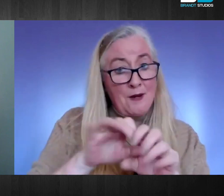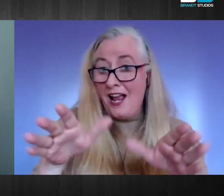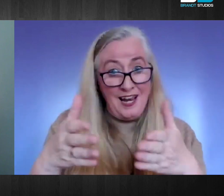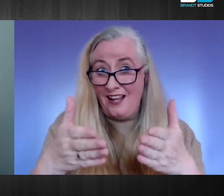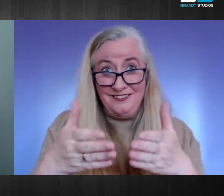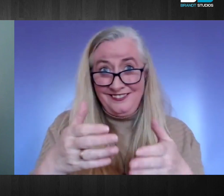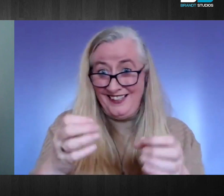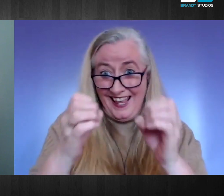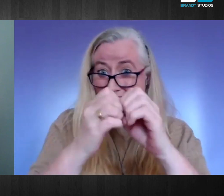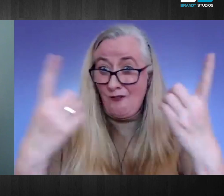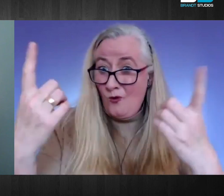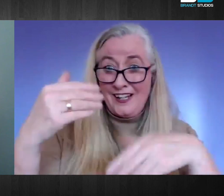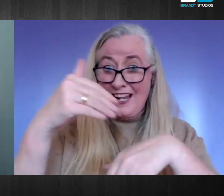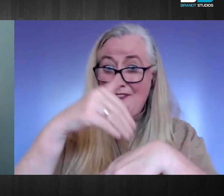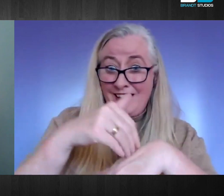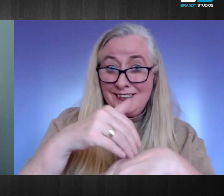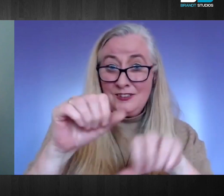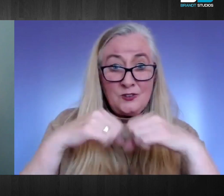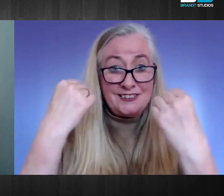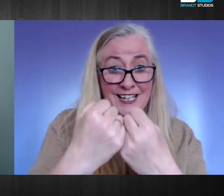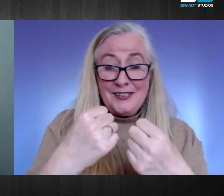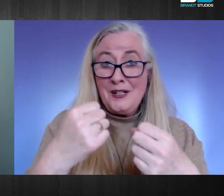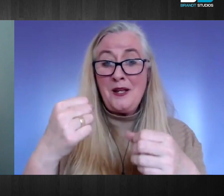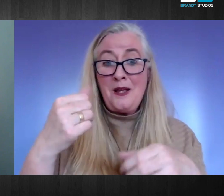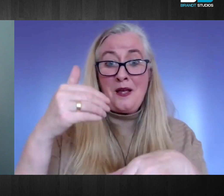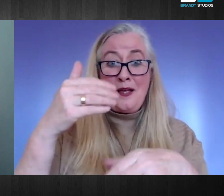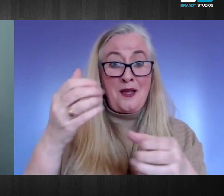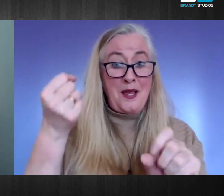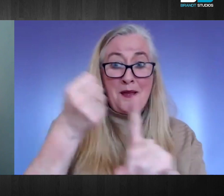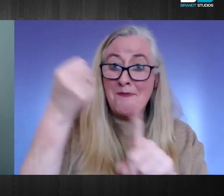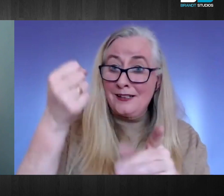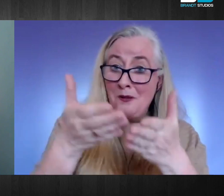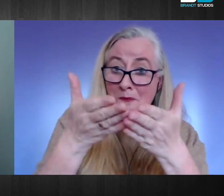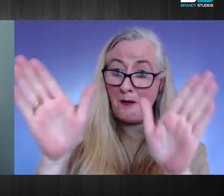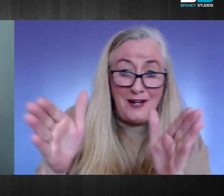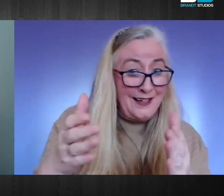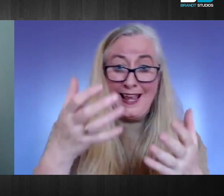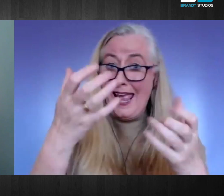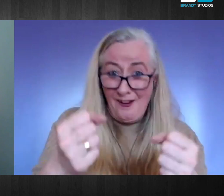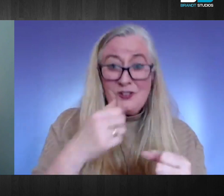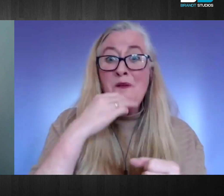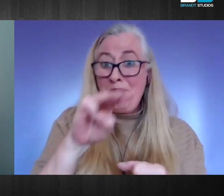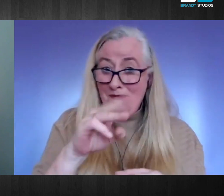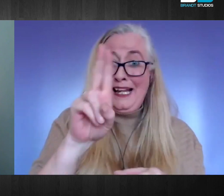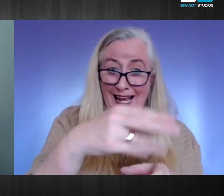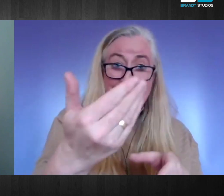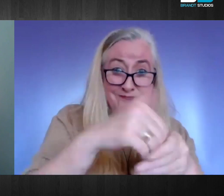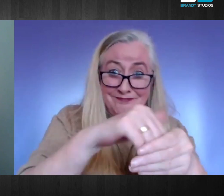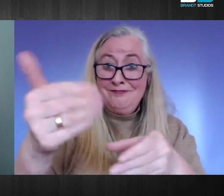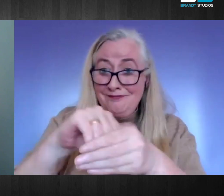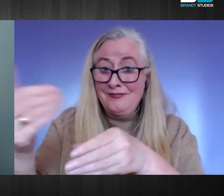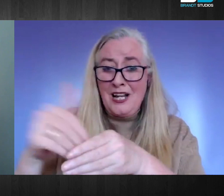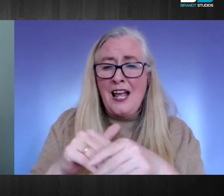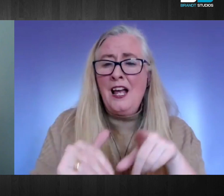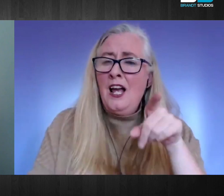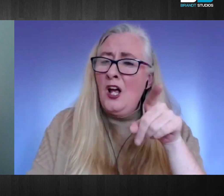so really impacting the public gives great opportunity for involvement. Have you seen any positive